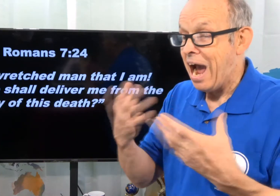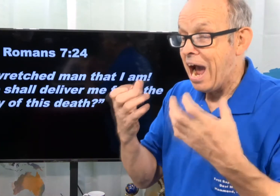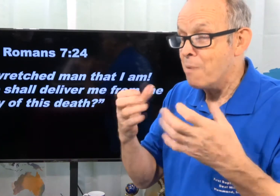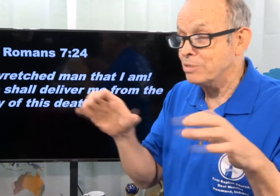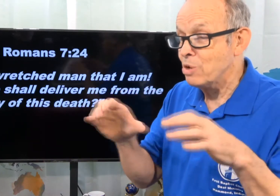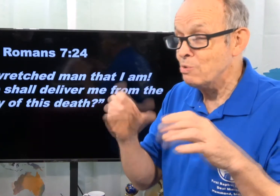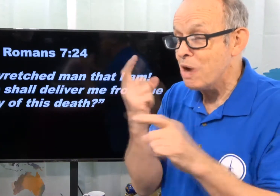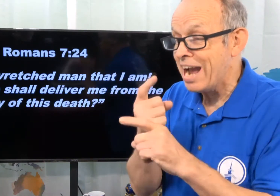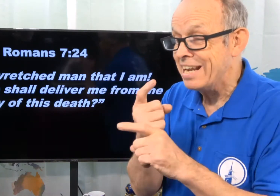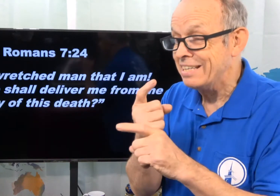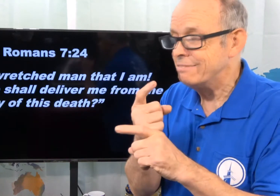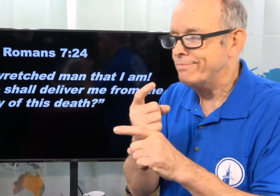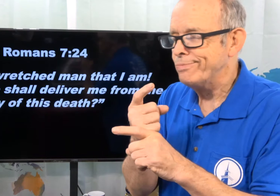I was too right.